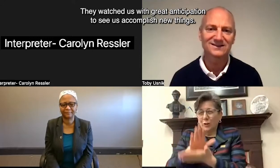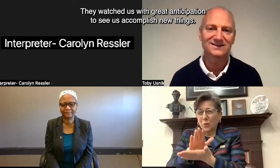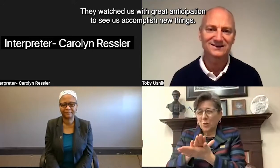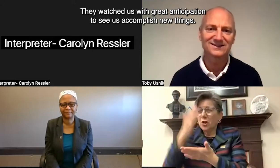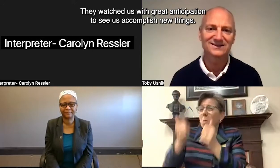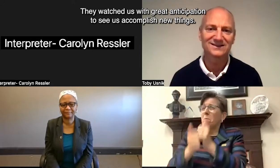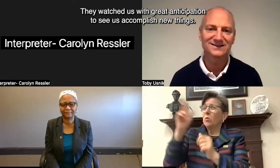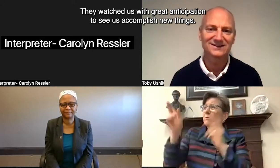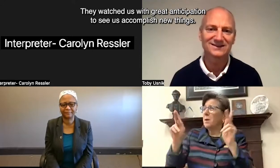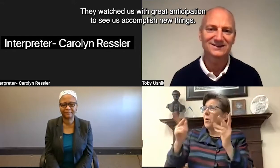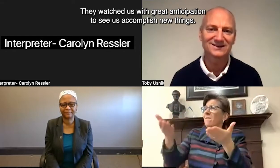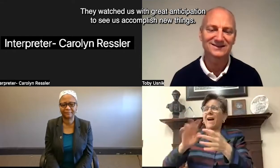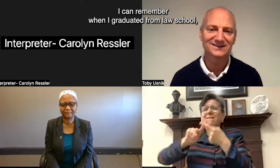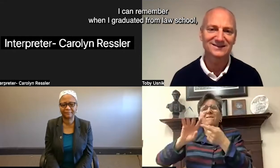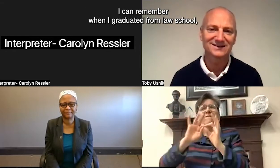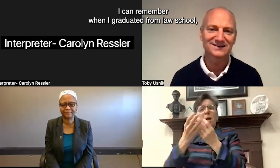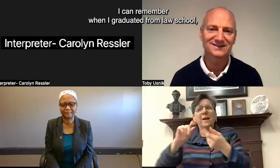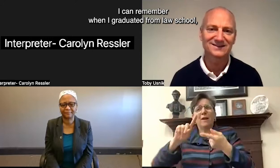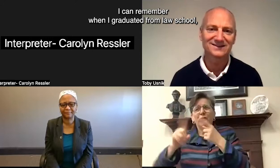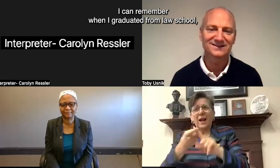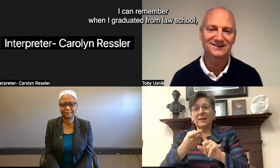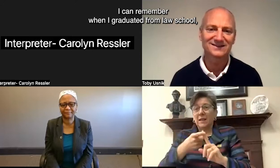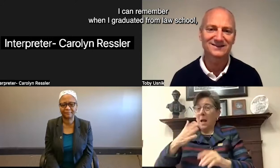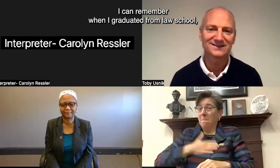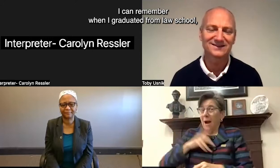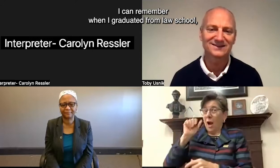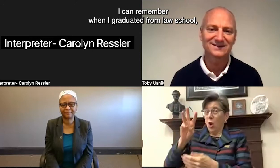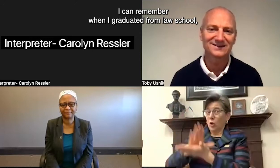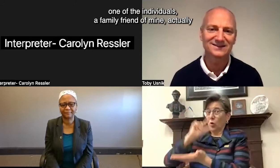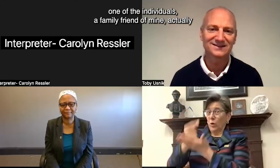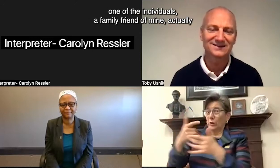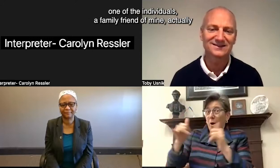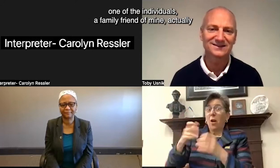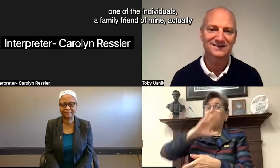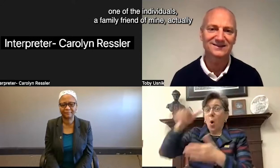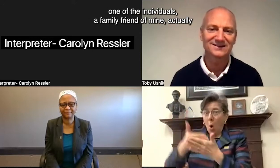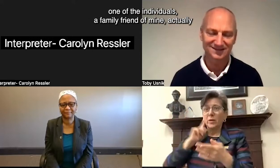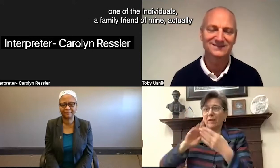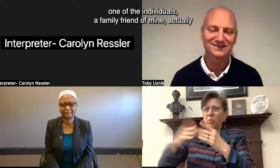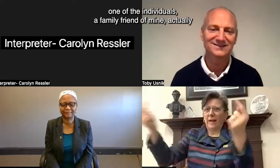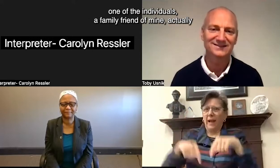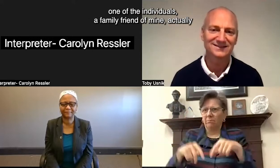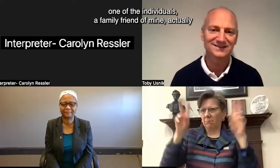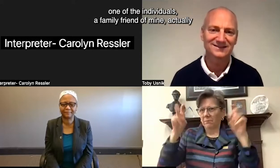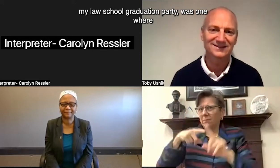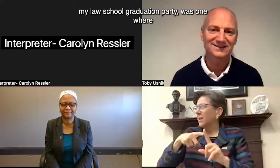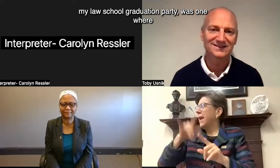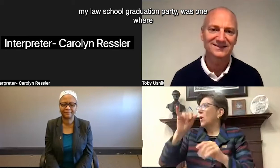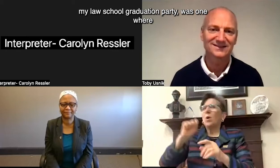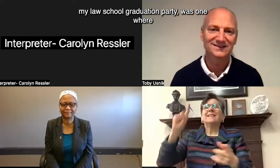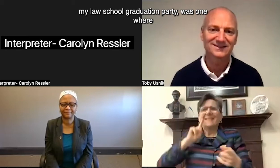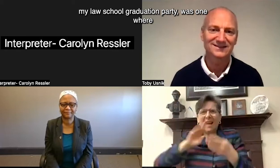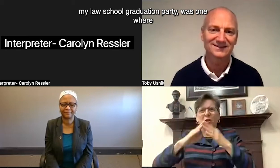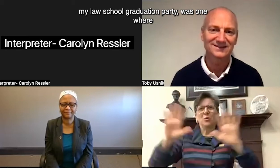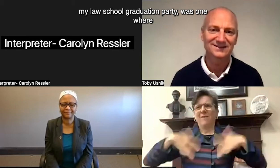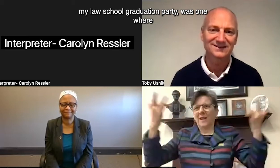things. I can remember when I graduated from law school, one of the individuals, a family friend of mine, actually. My law school graduation party was one where